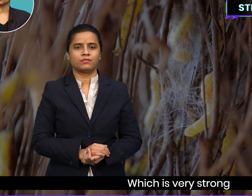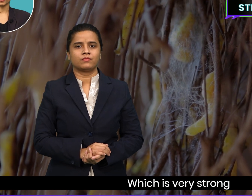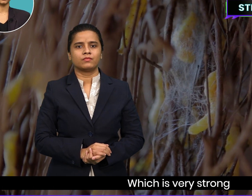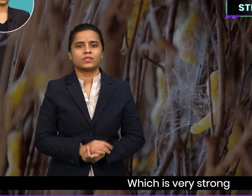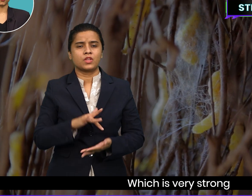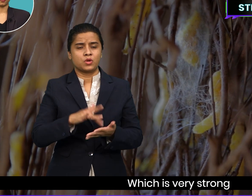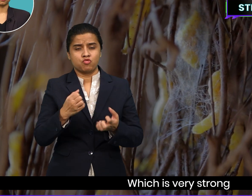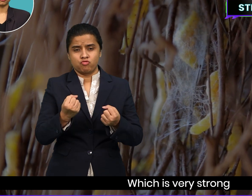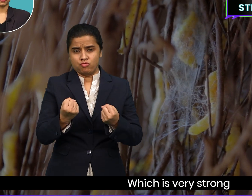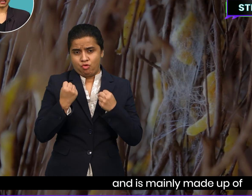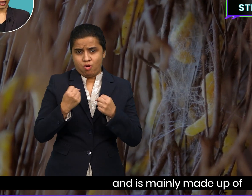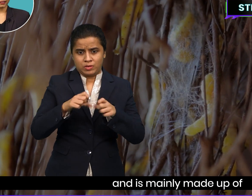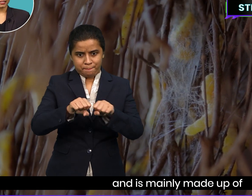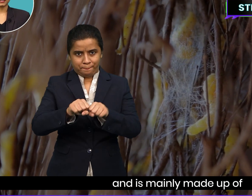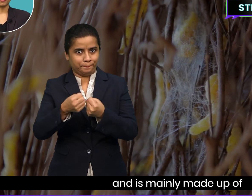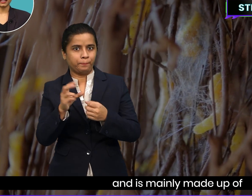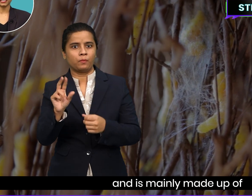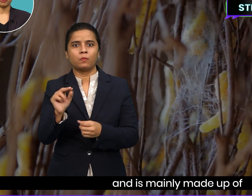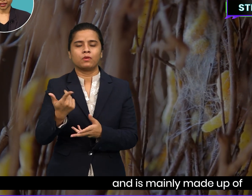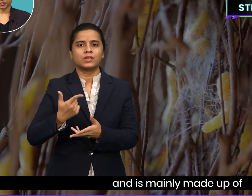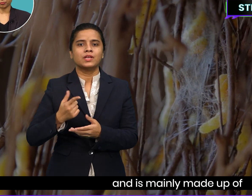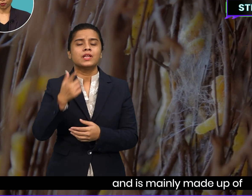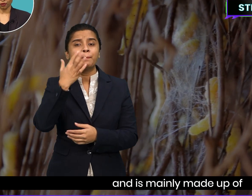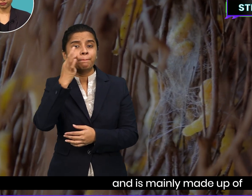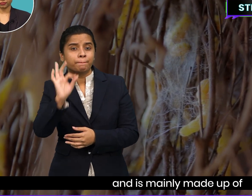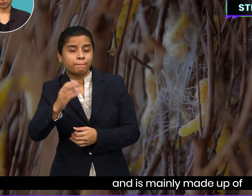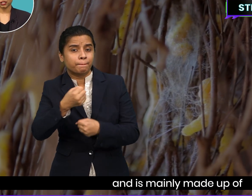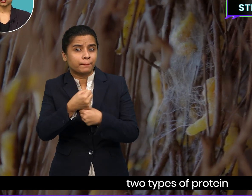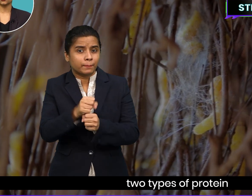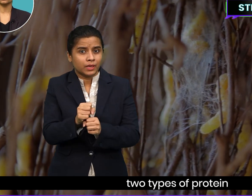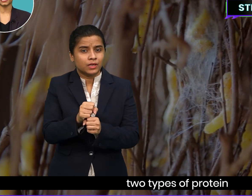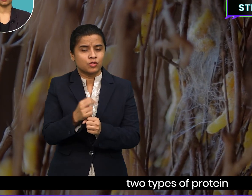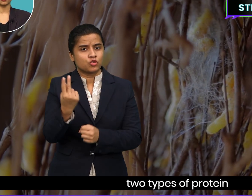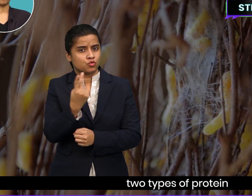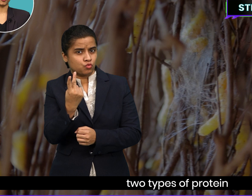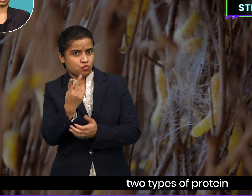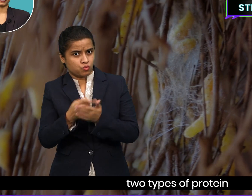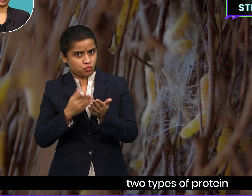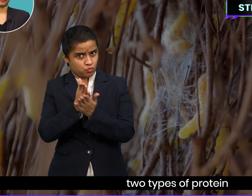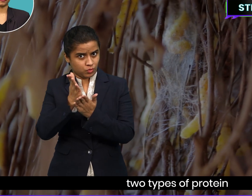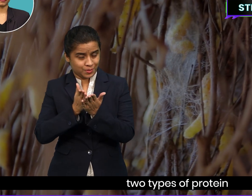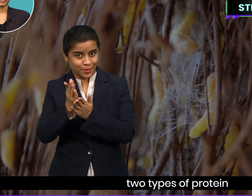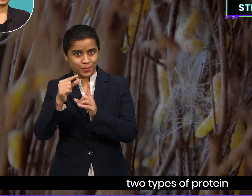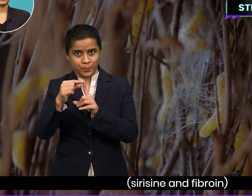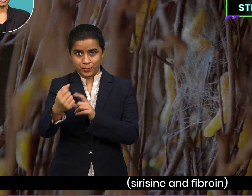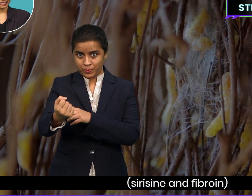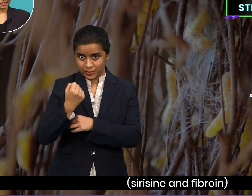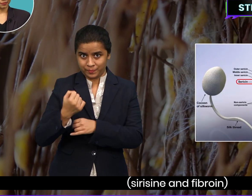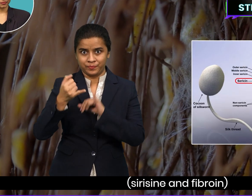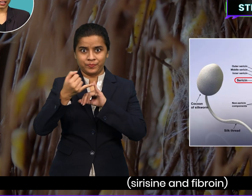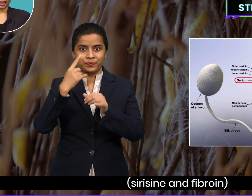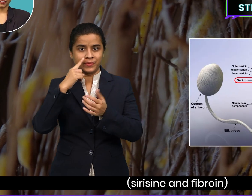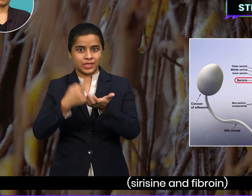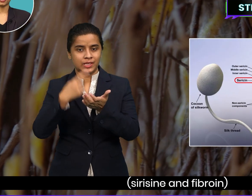Which is very strong and is mainly made up of two types of protein,